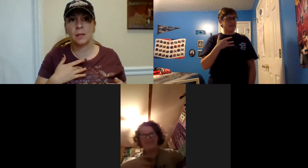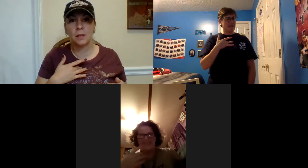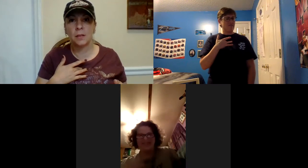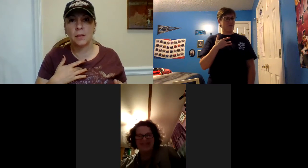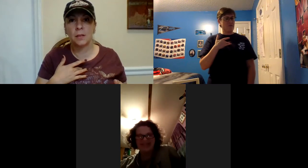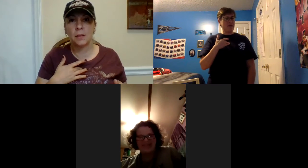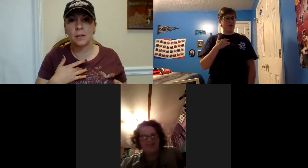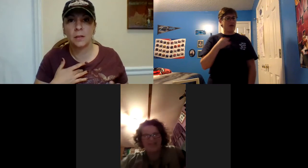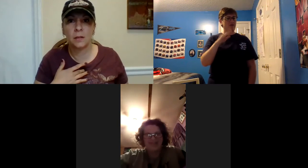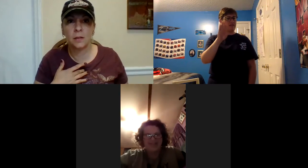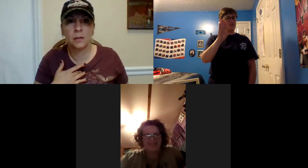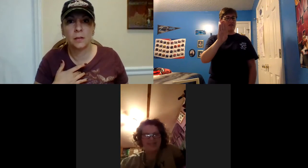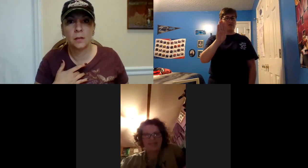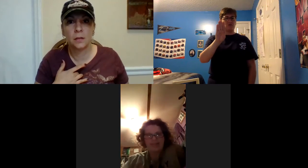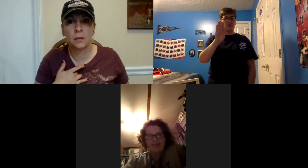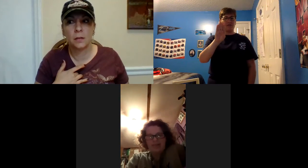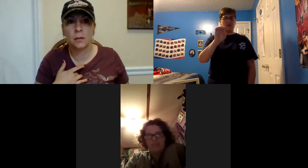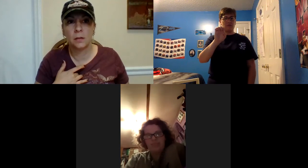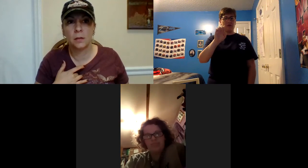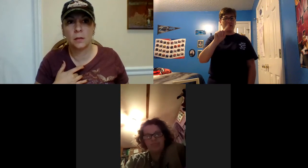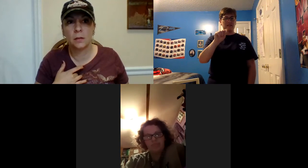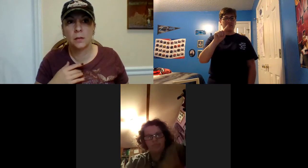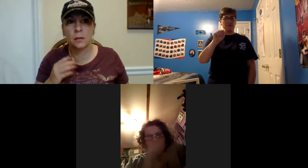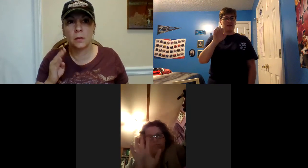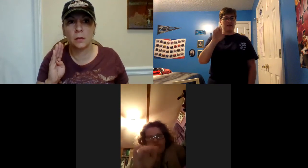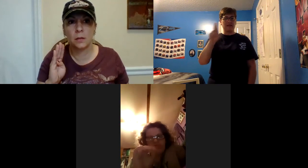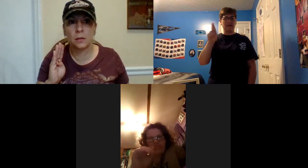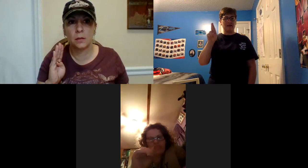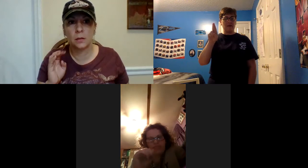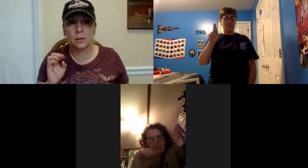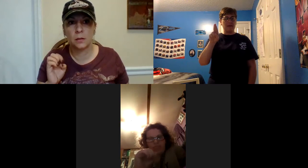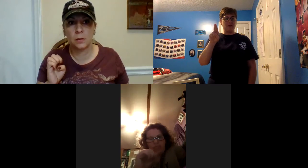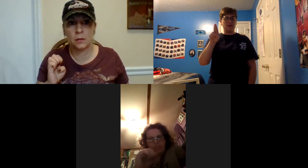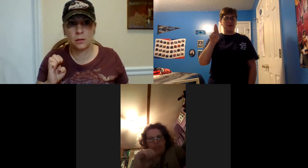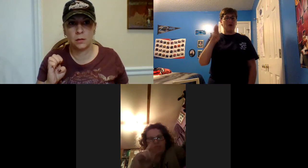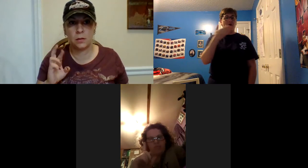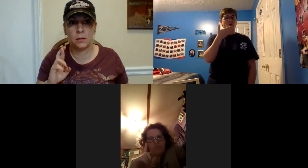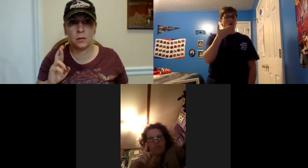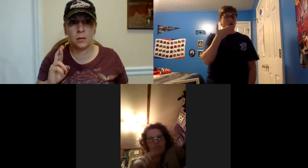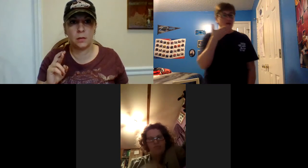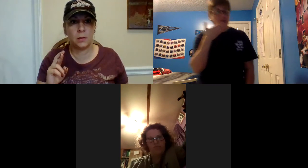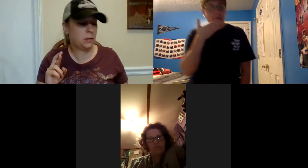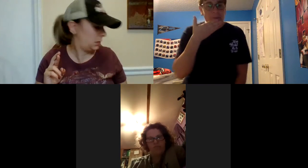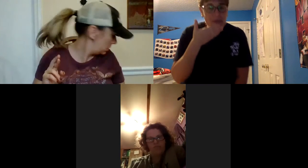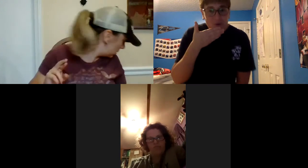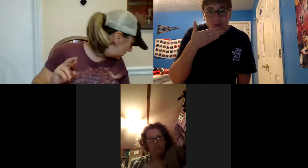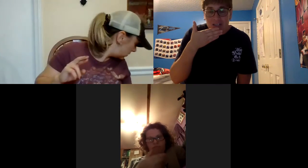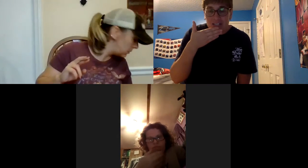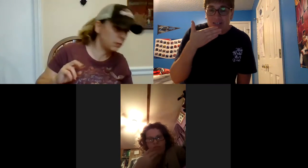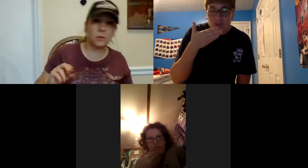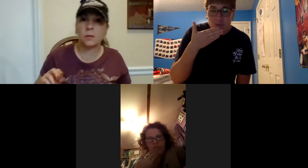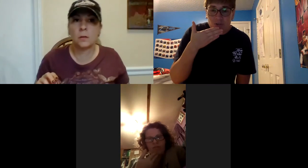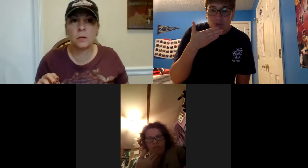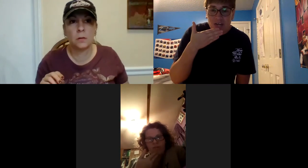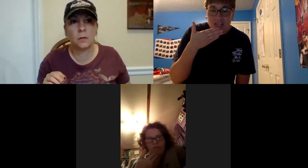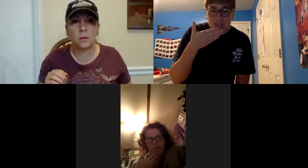the sign for better. I don't think so. There's one that you can practice spelling, better. Or better